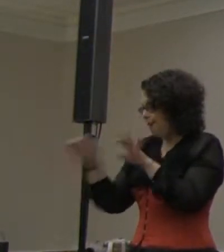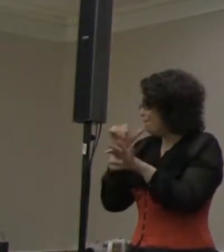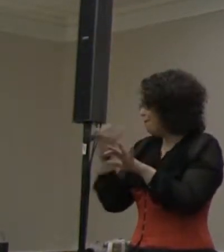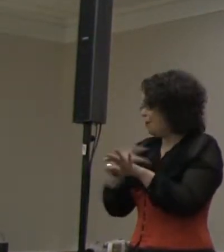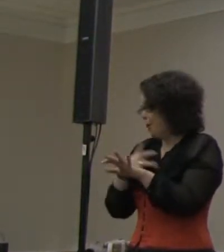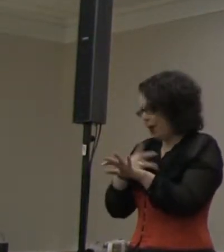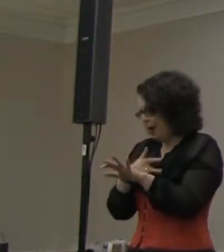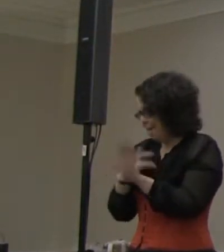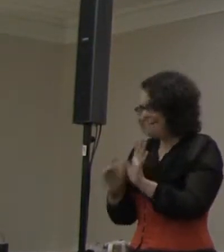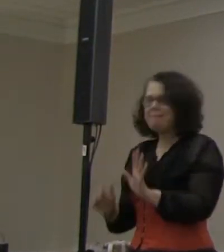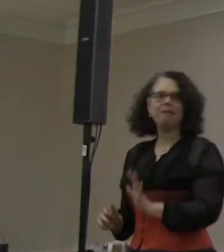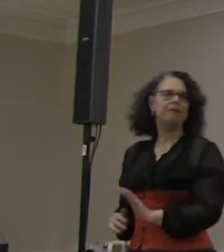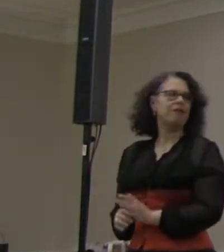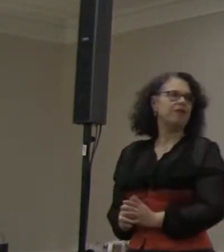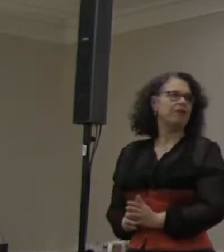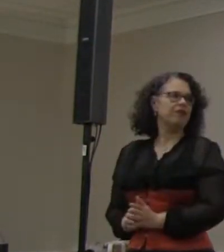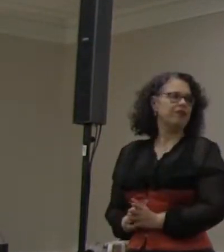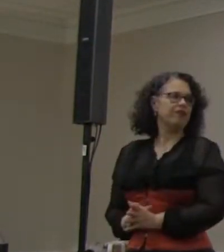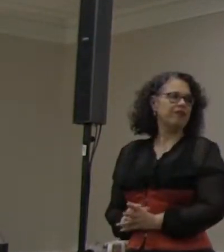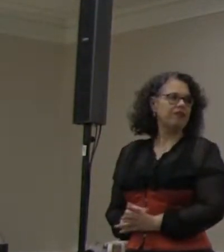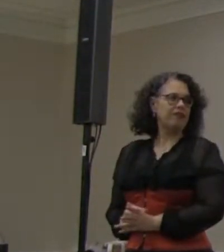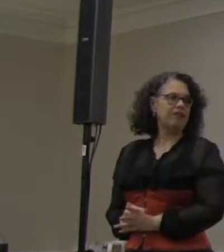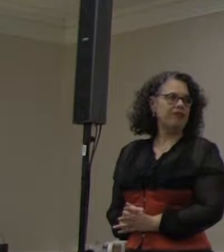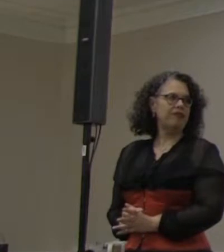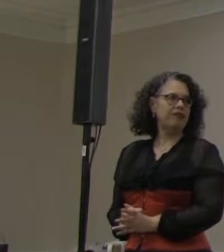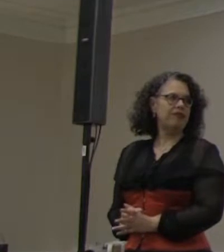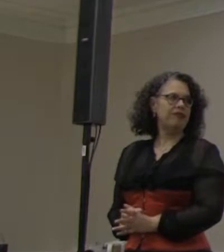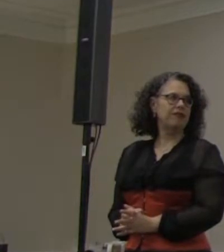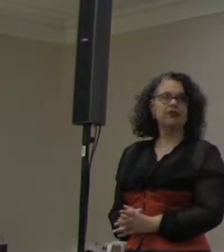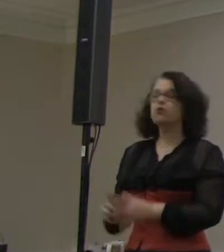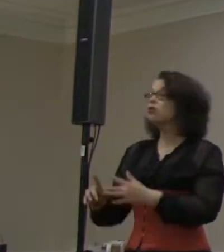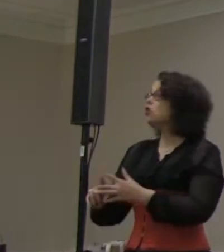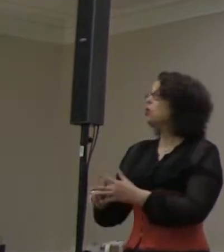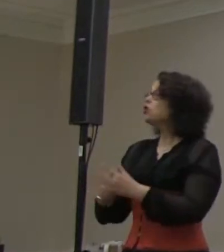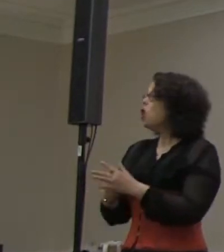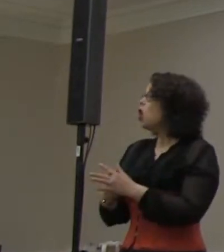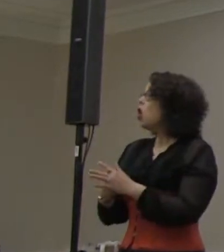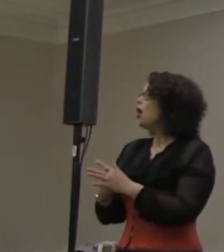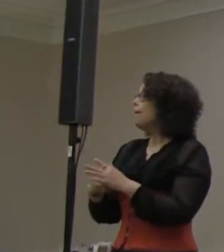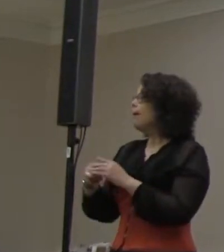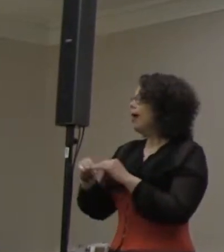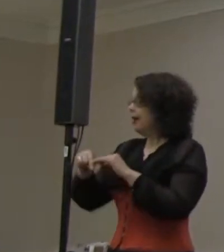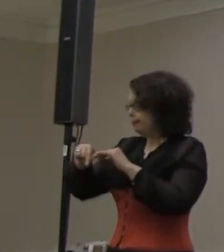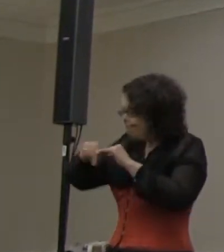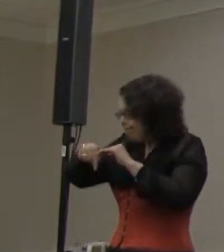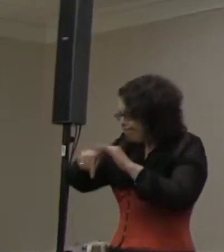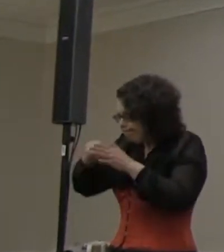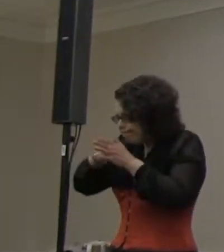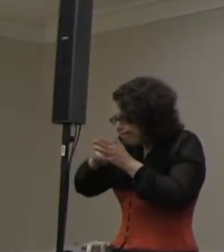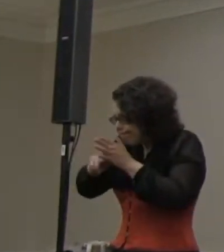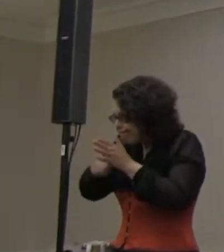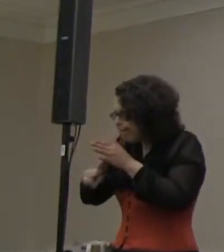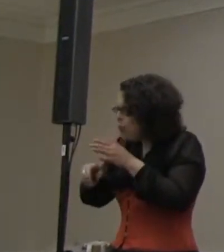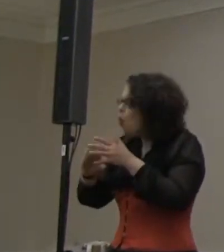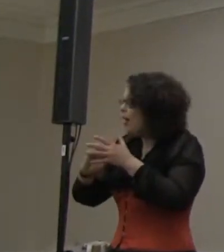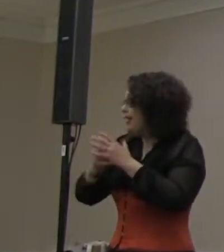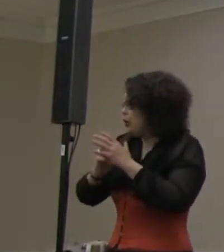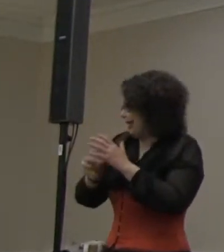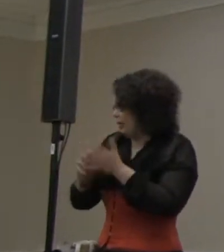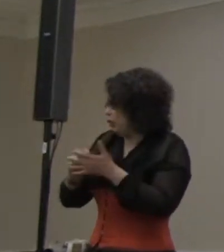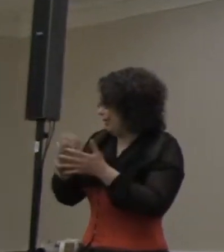worry. All right, so let me start just by drilling down into this idea of